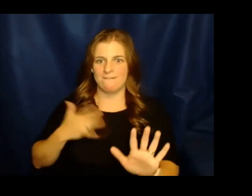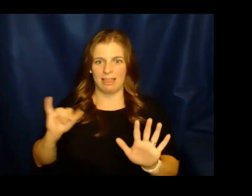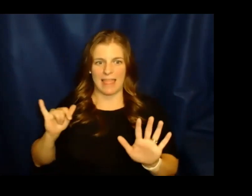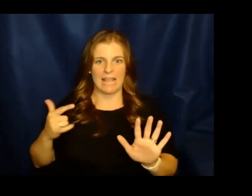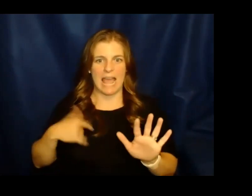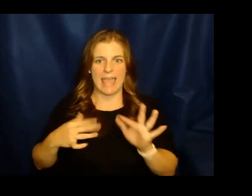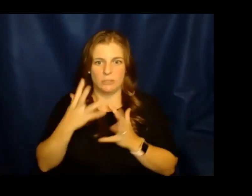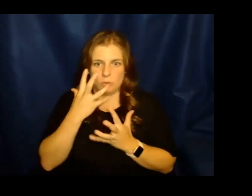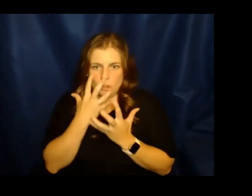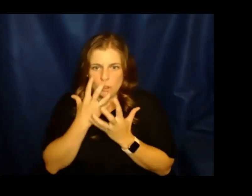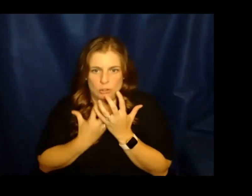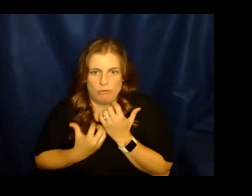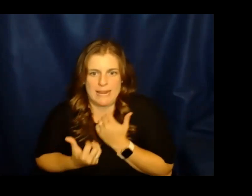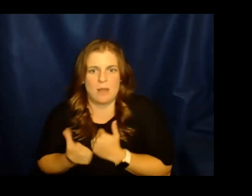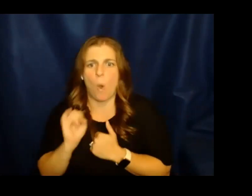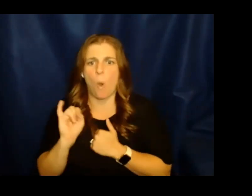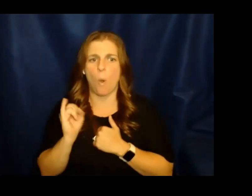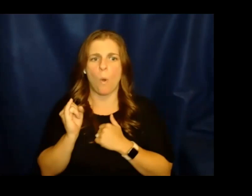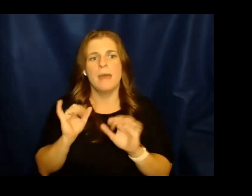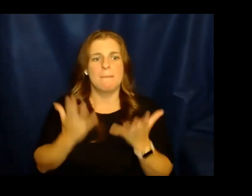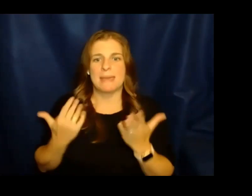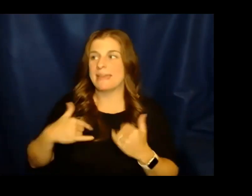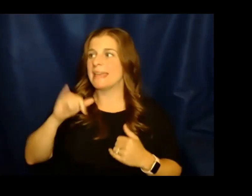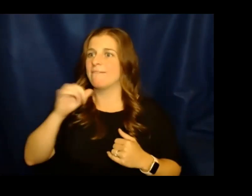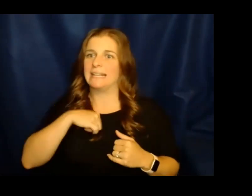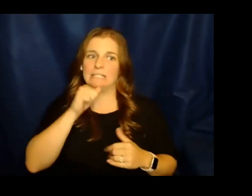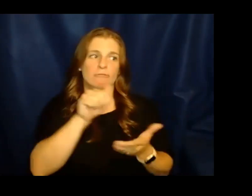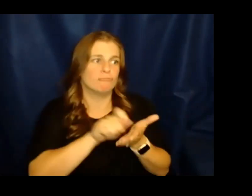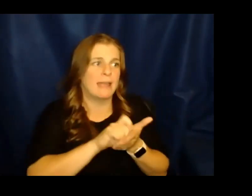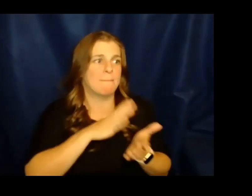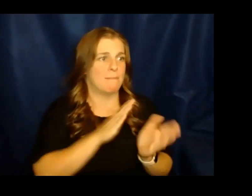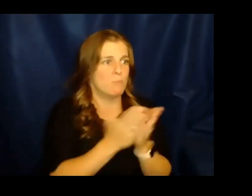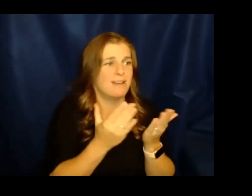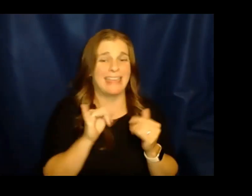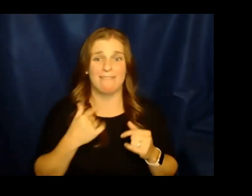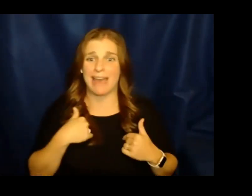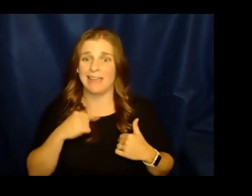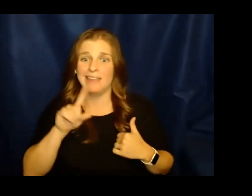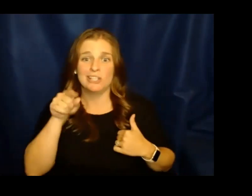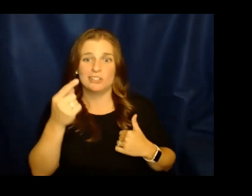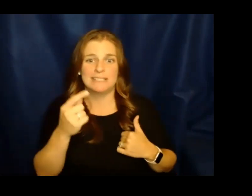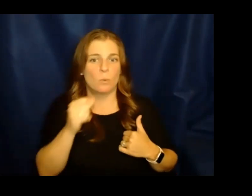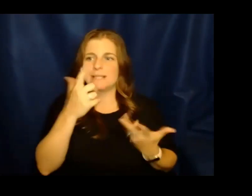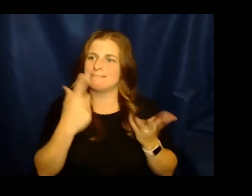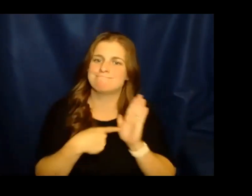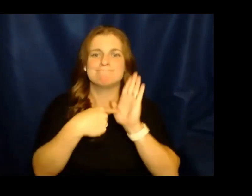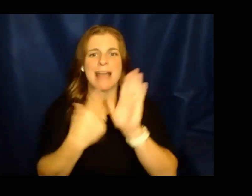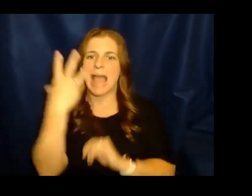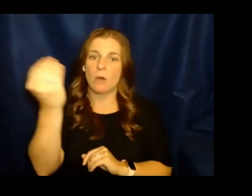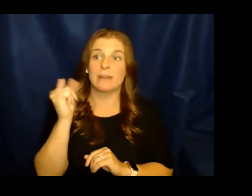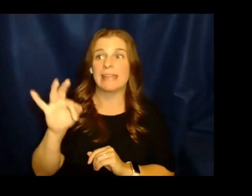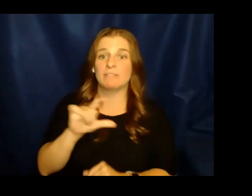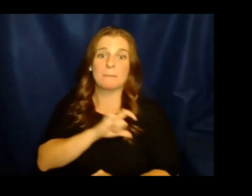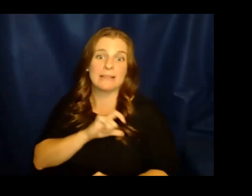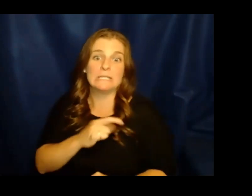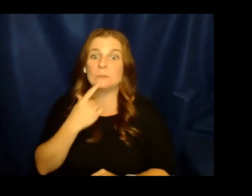shrink myself. Oh, that maybe if I had not written my book, if I had just not been out there in the world, as the police had told me the last time I